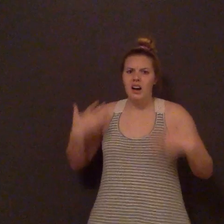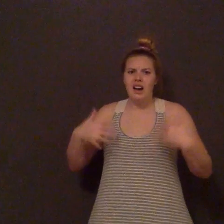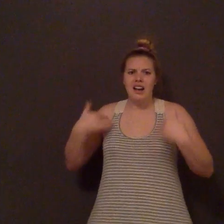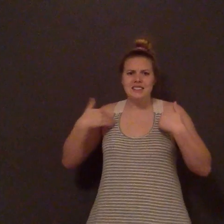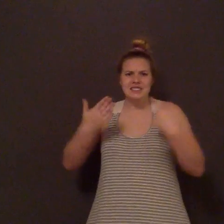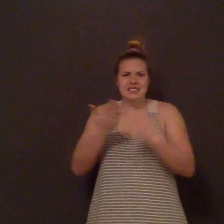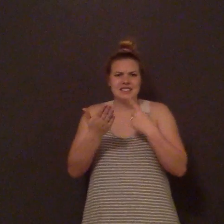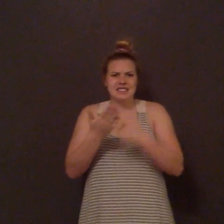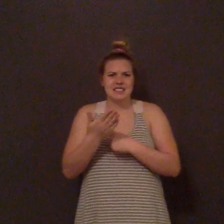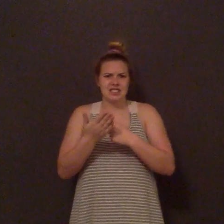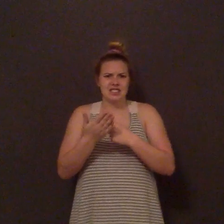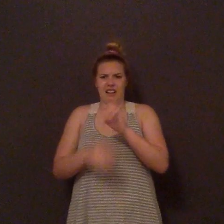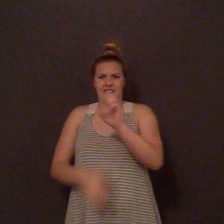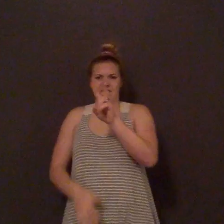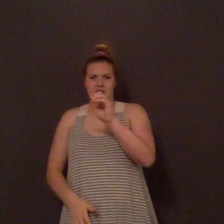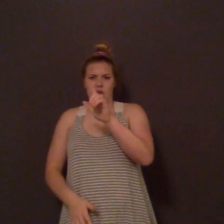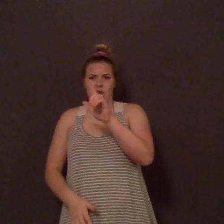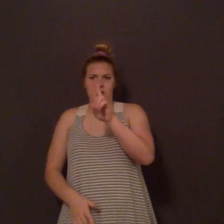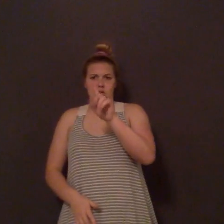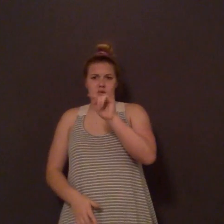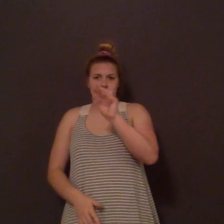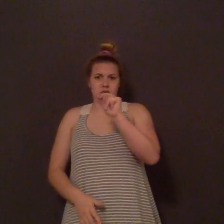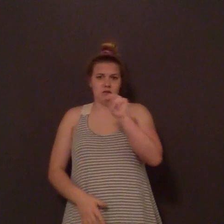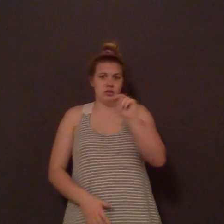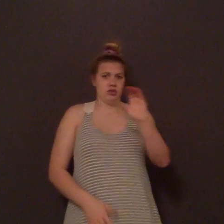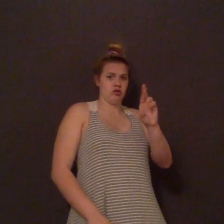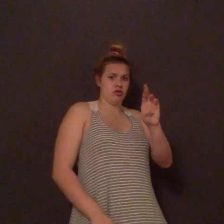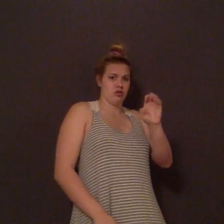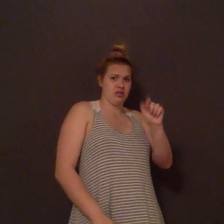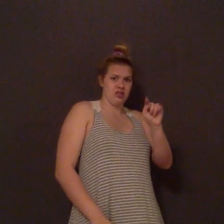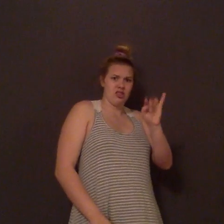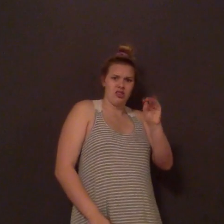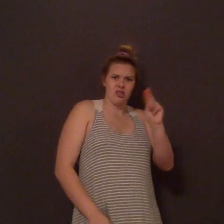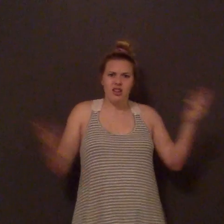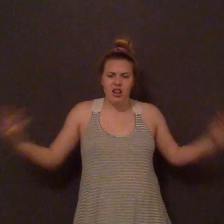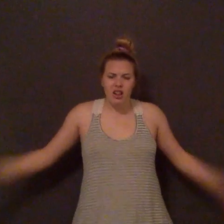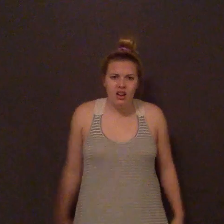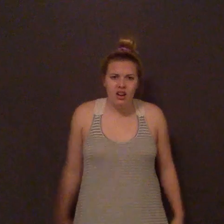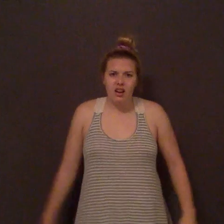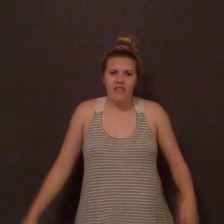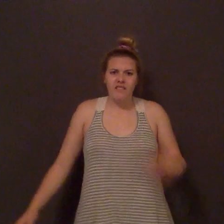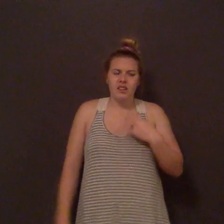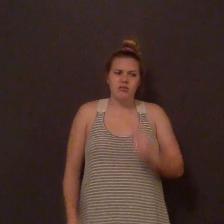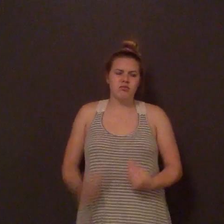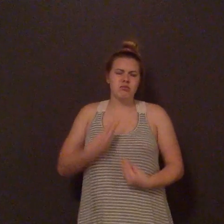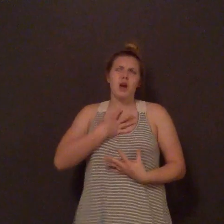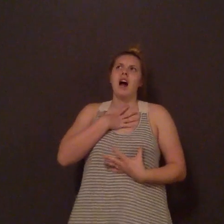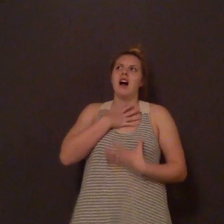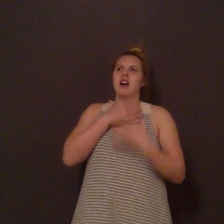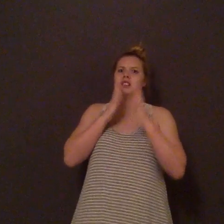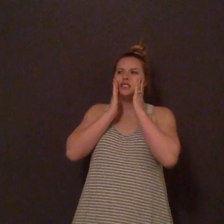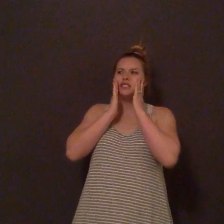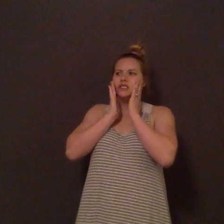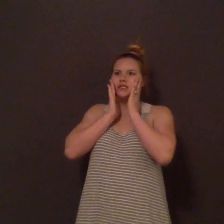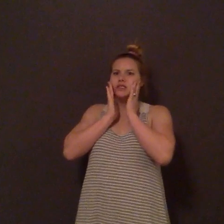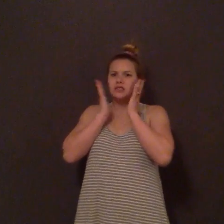about creation and evolution. Sorry you're so upset. I mean, do you have any idea how embarrassing this is going to be for me? Rachel, I wouldn't be looking